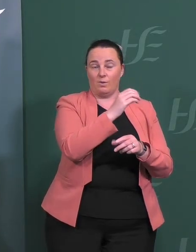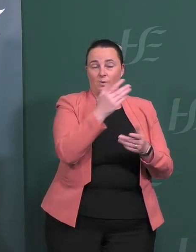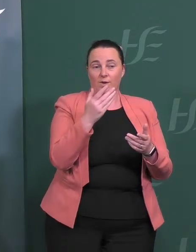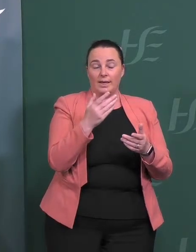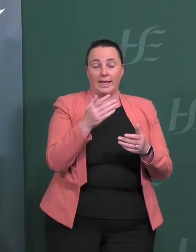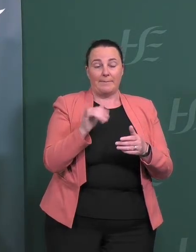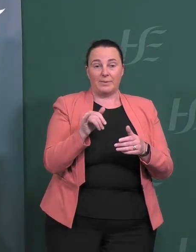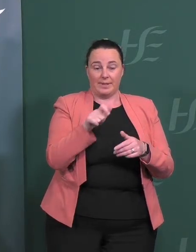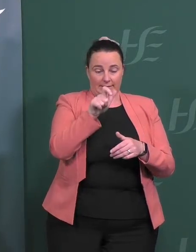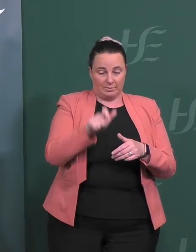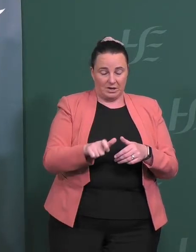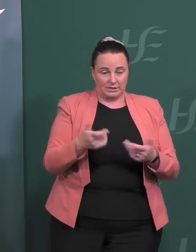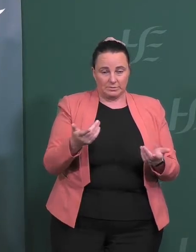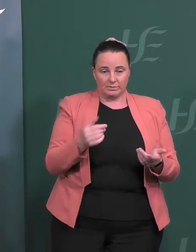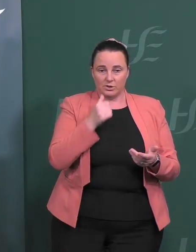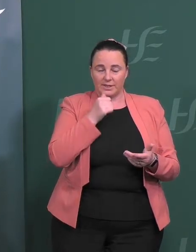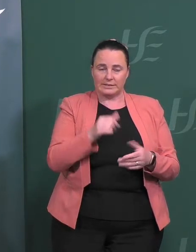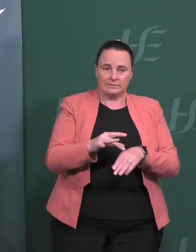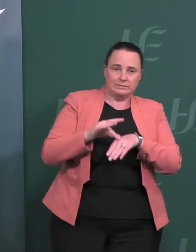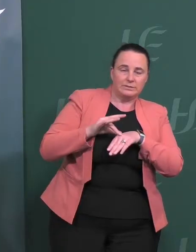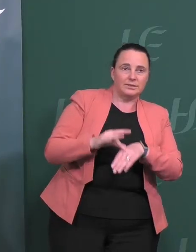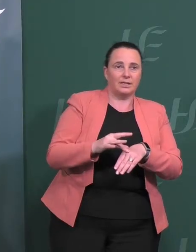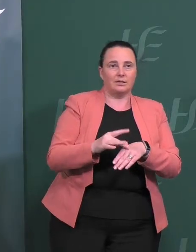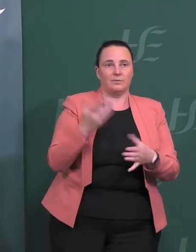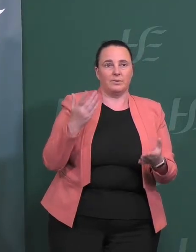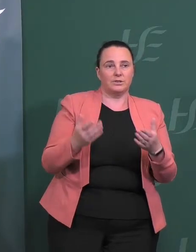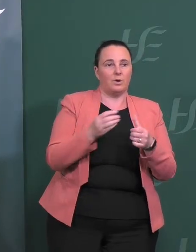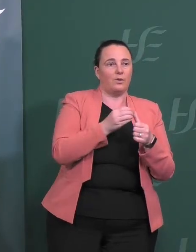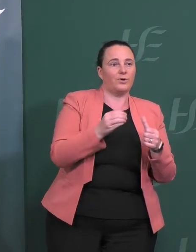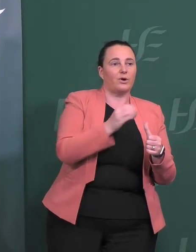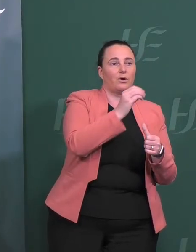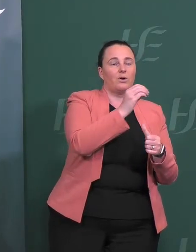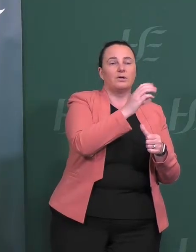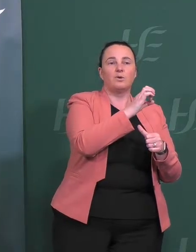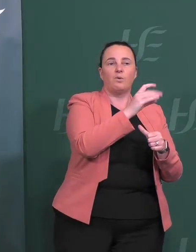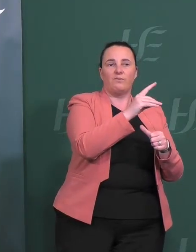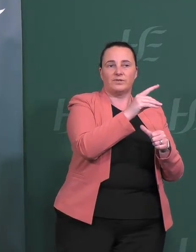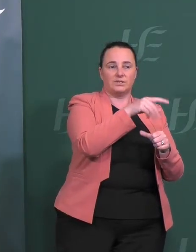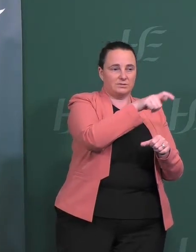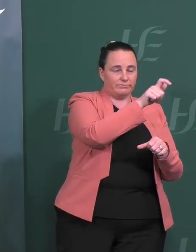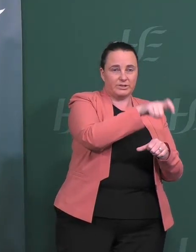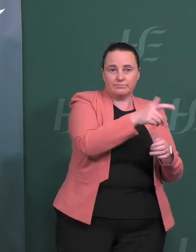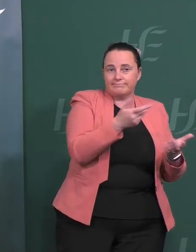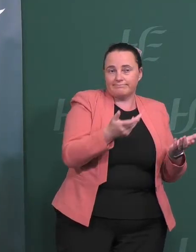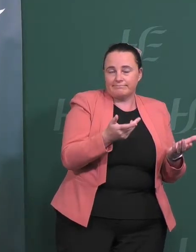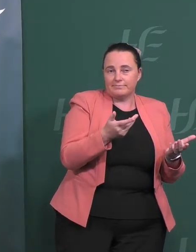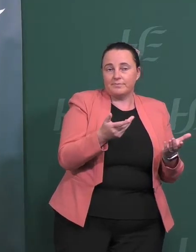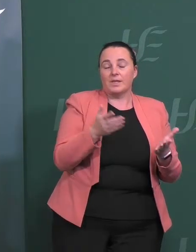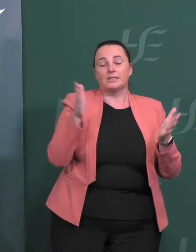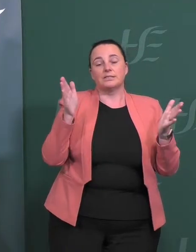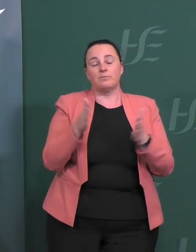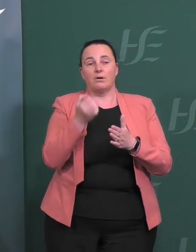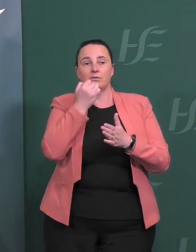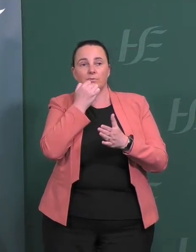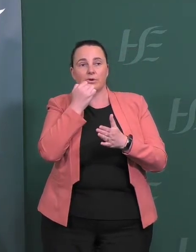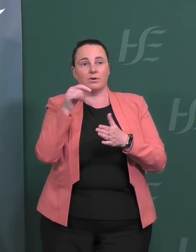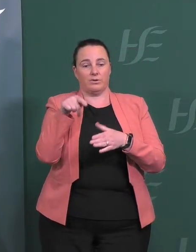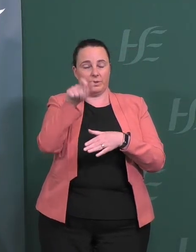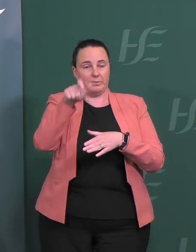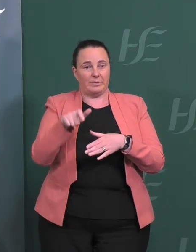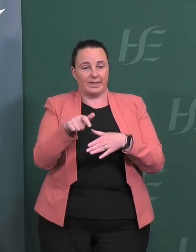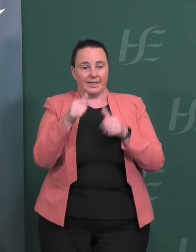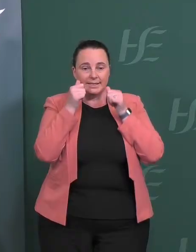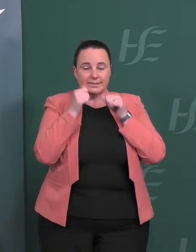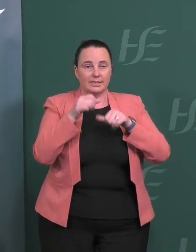not themselves be as sick as other COVID patients. There's another smaller number of patients who may have attended for